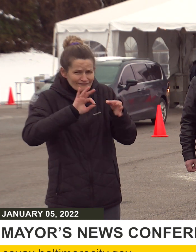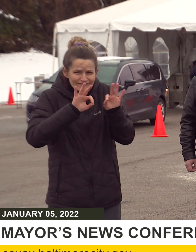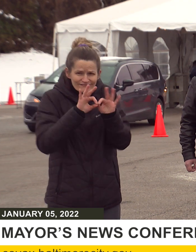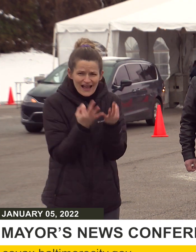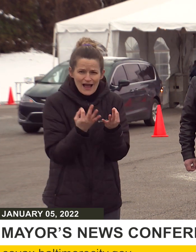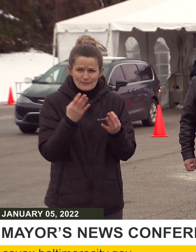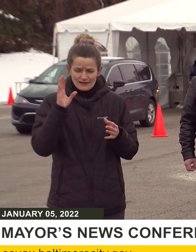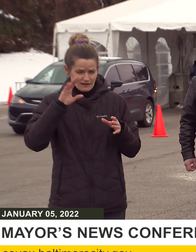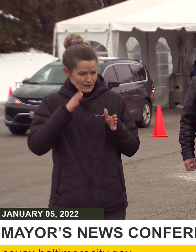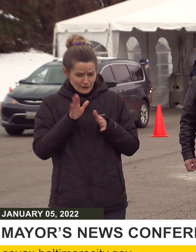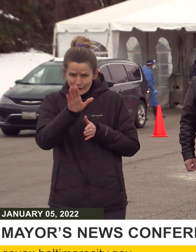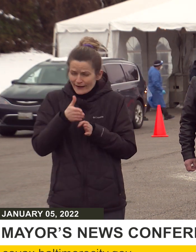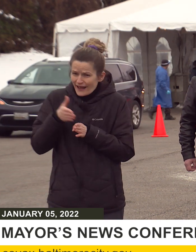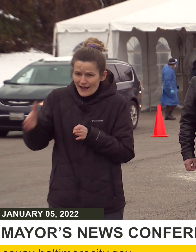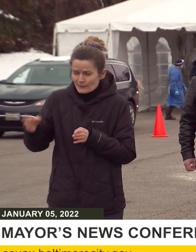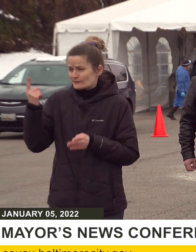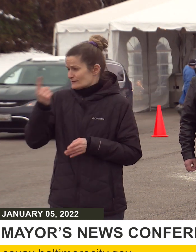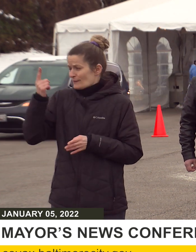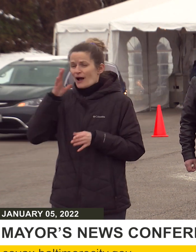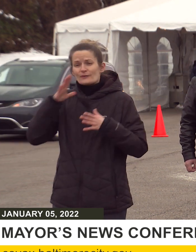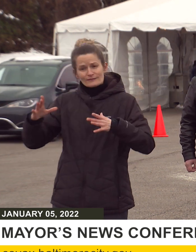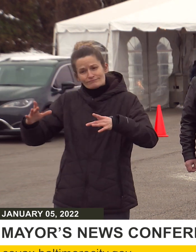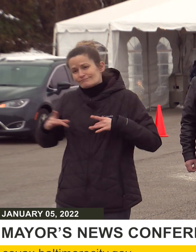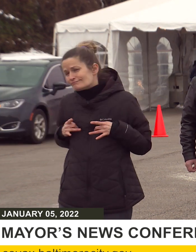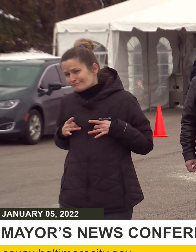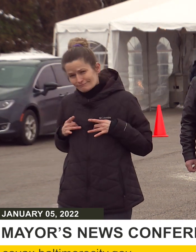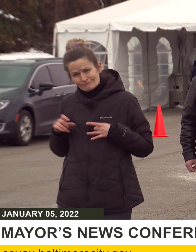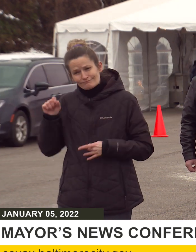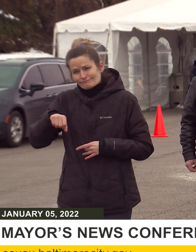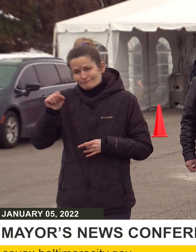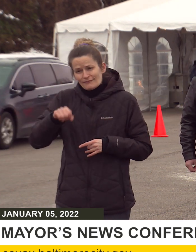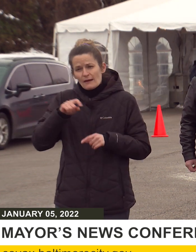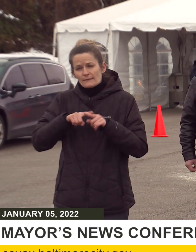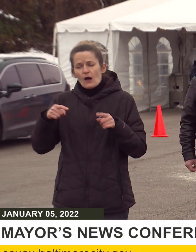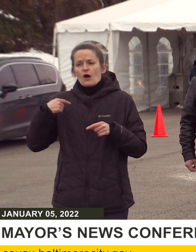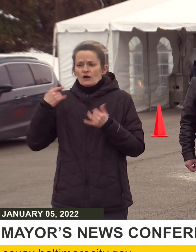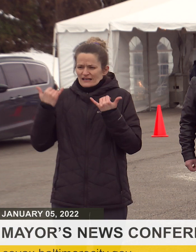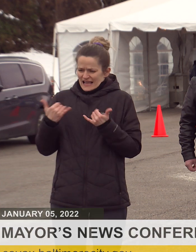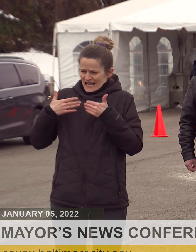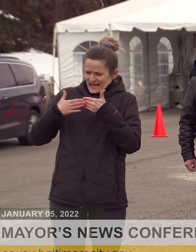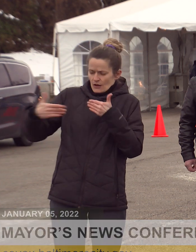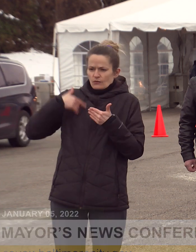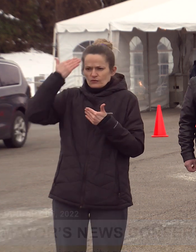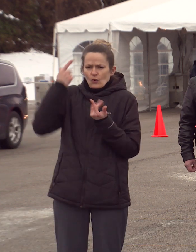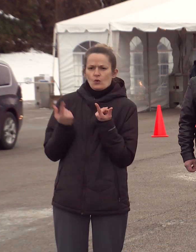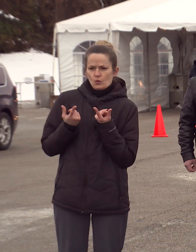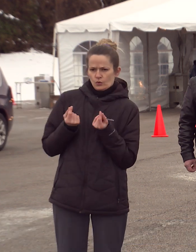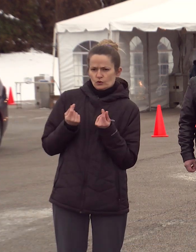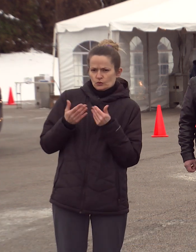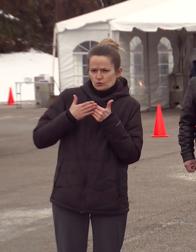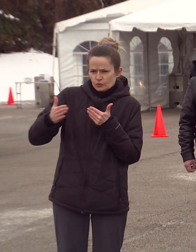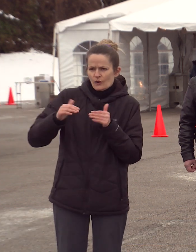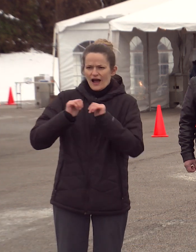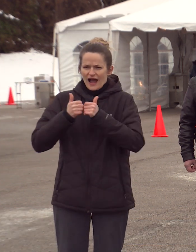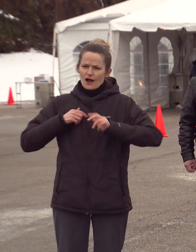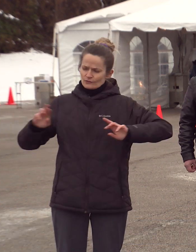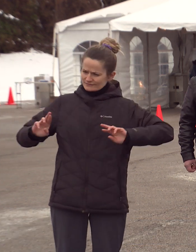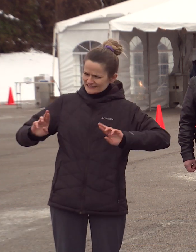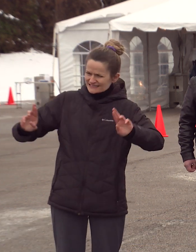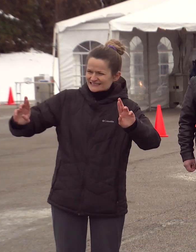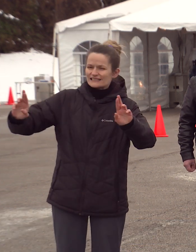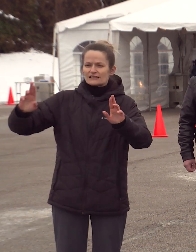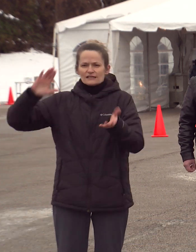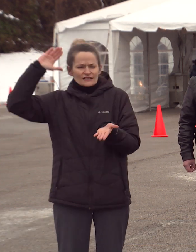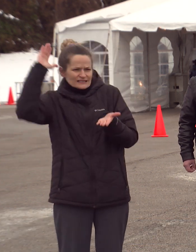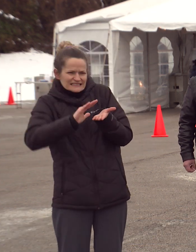do, and we have the tools that work to decrease COVID-19 transmission in our community. If you test positive, remember, stay home and